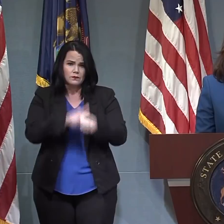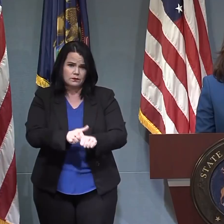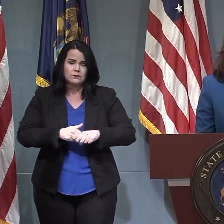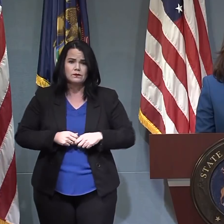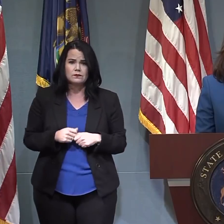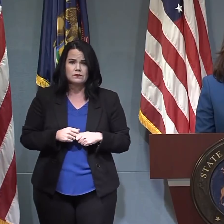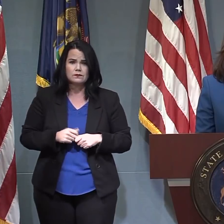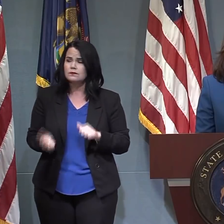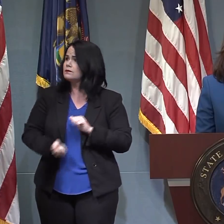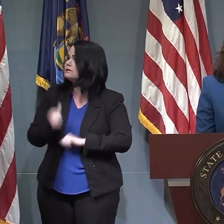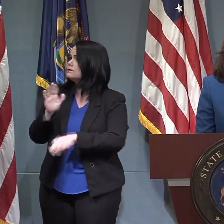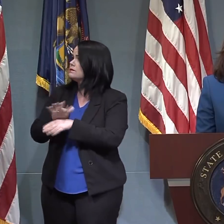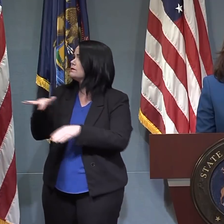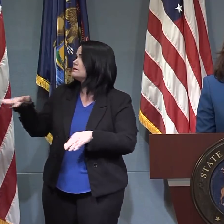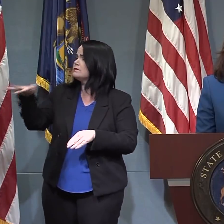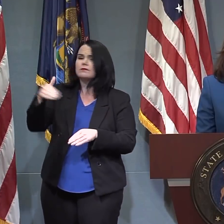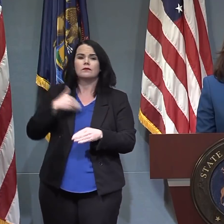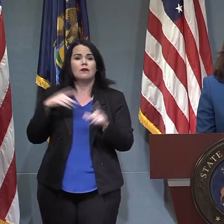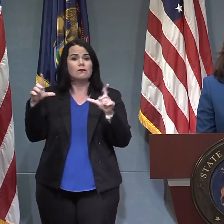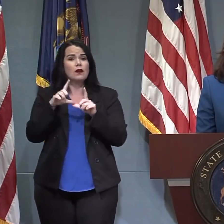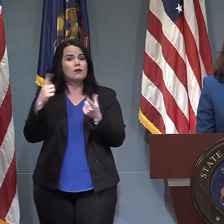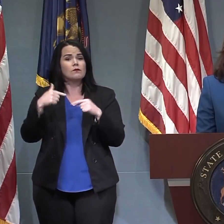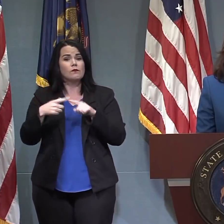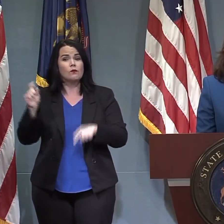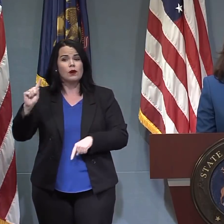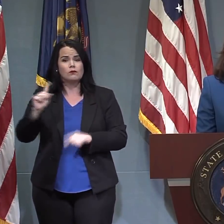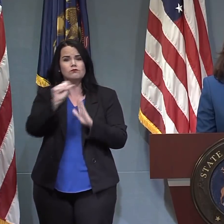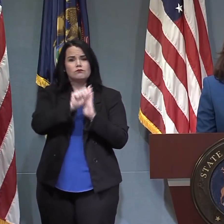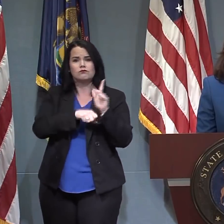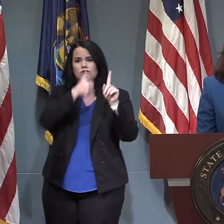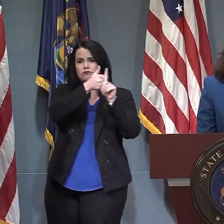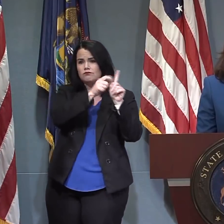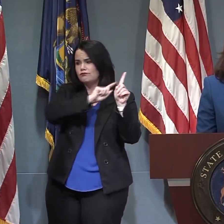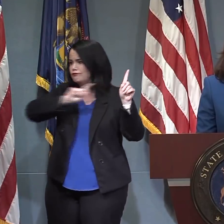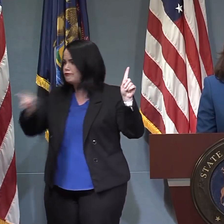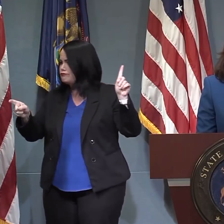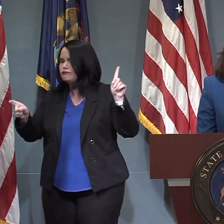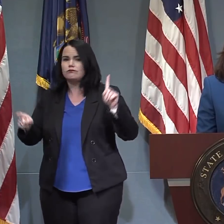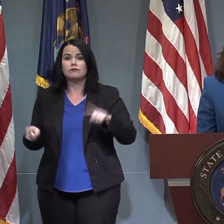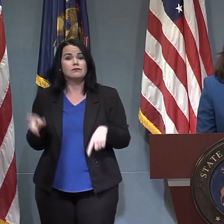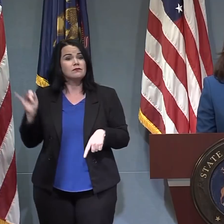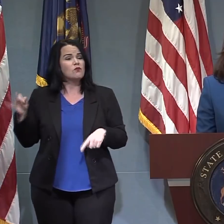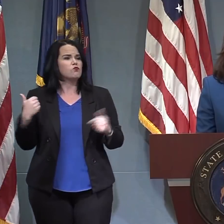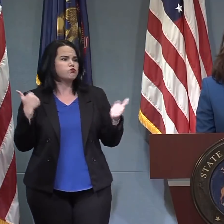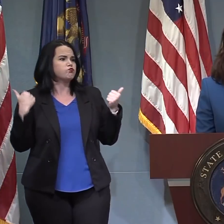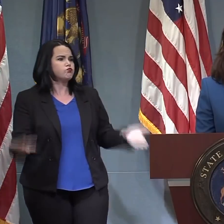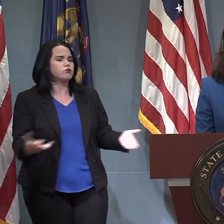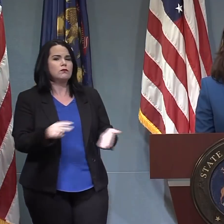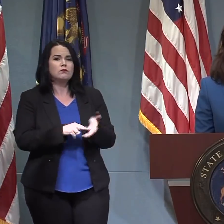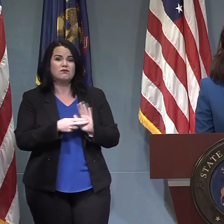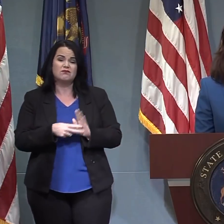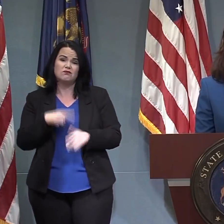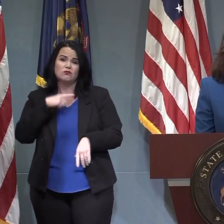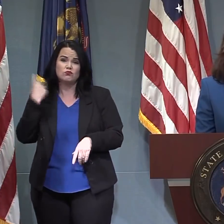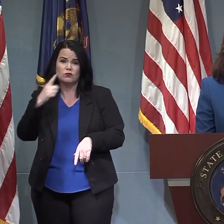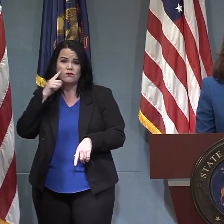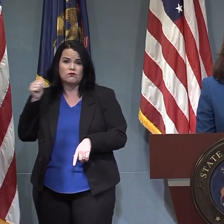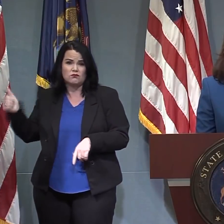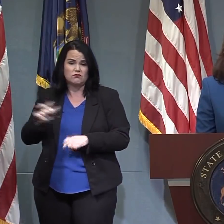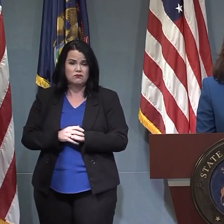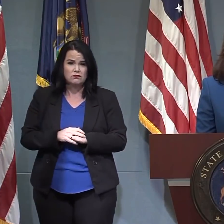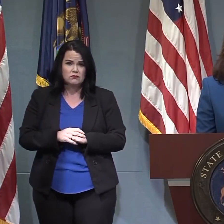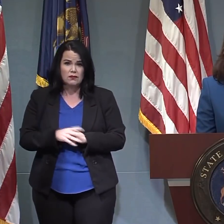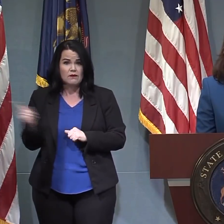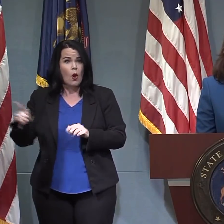in the state have a license that is granted from the state, and they're putting themselves at risk by putting their customers and themselves at risk